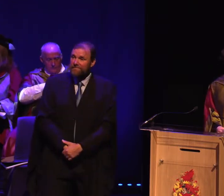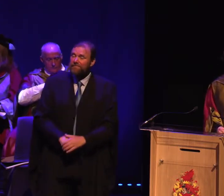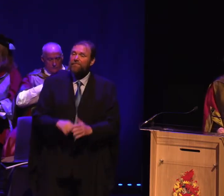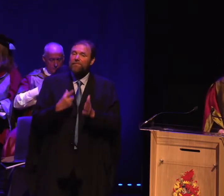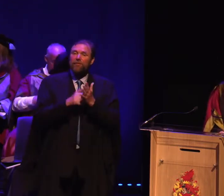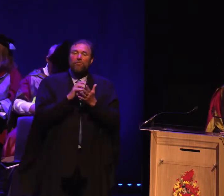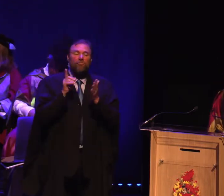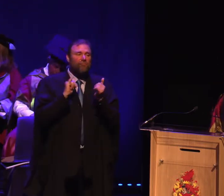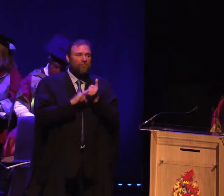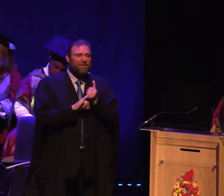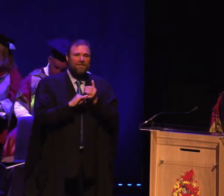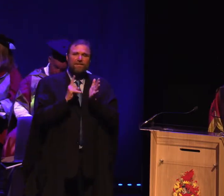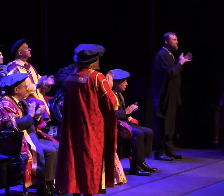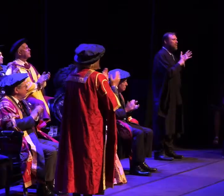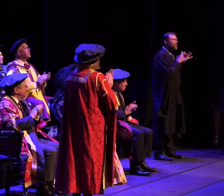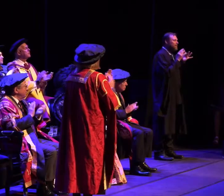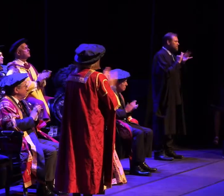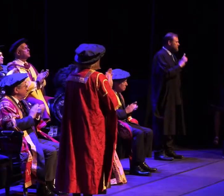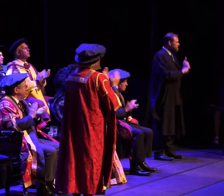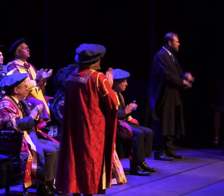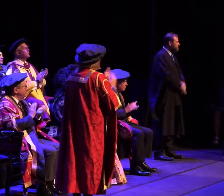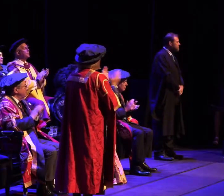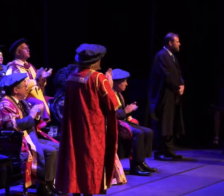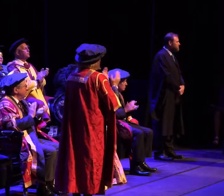Rhys Lewis.